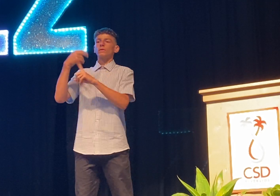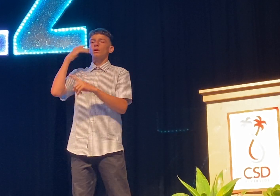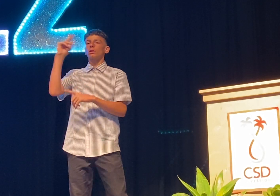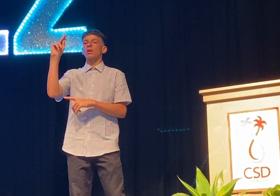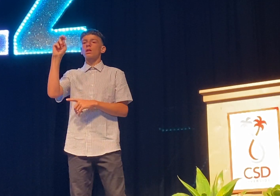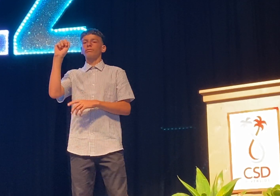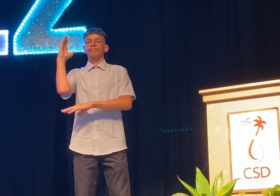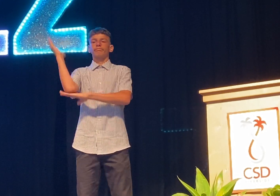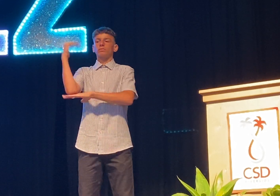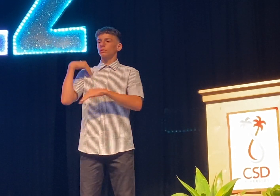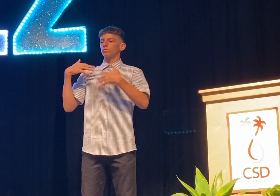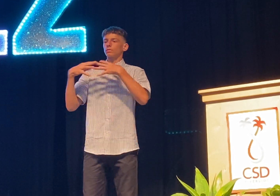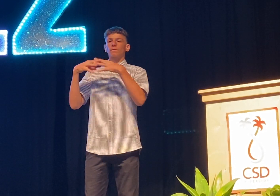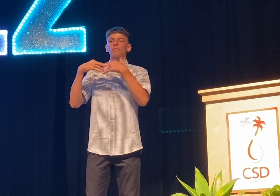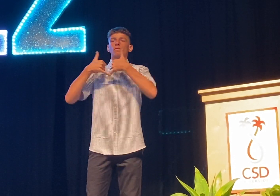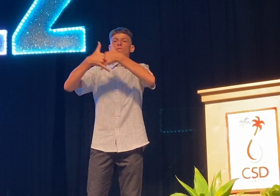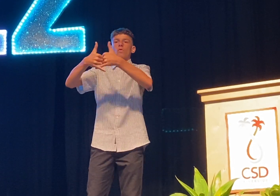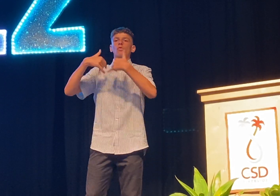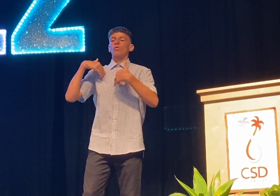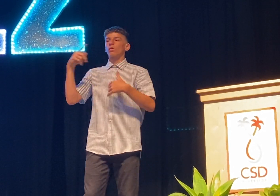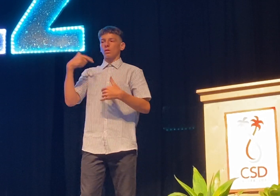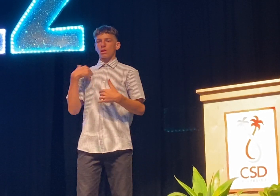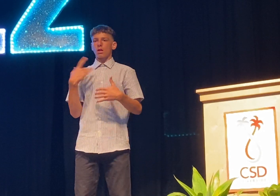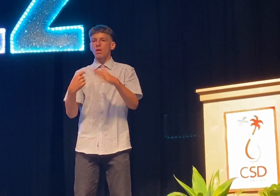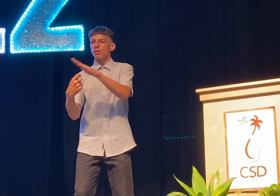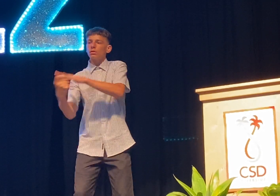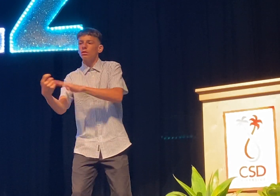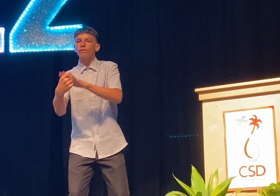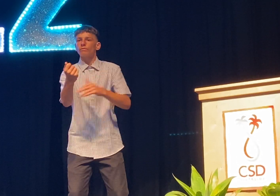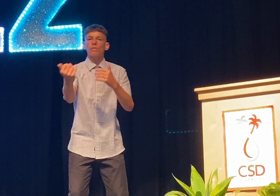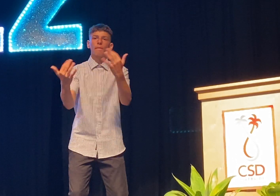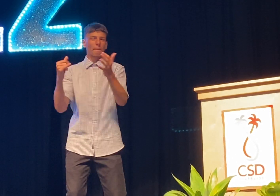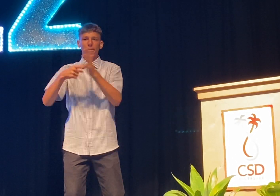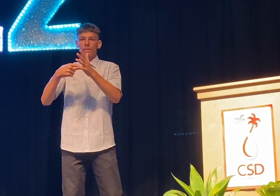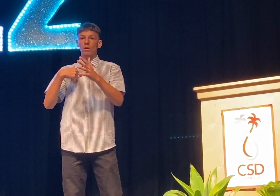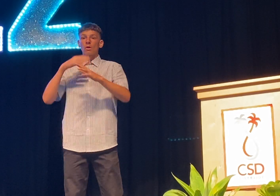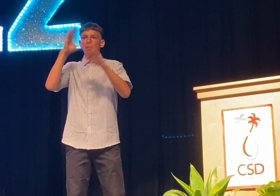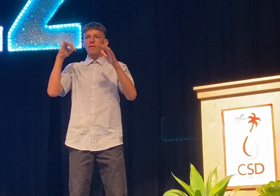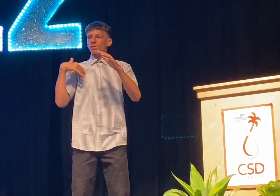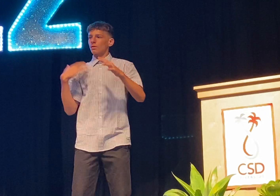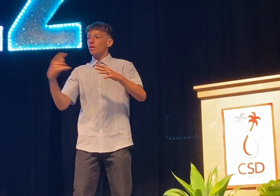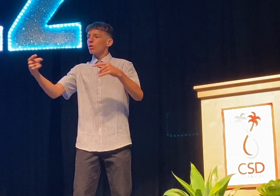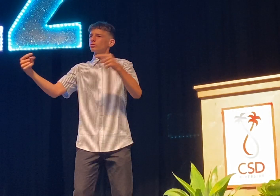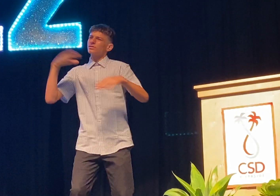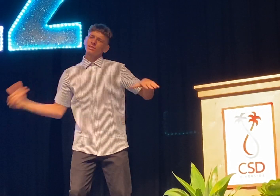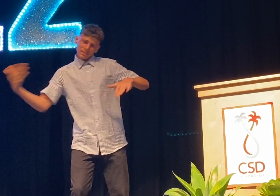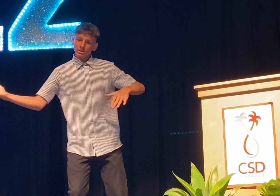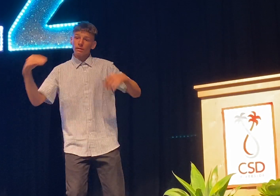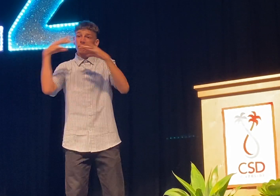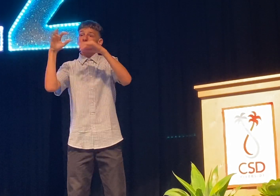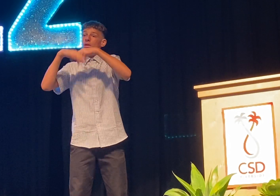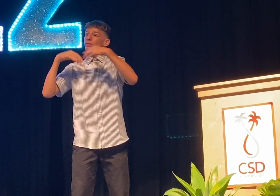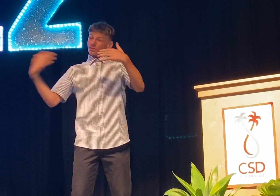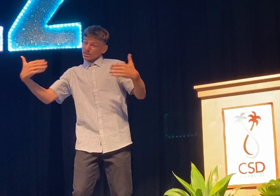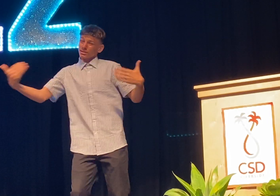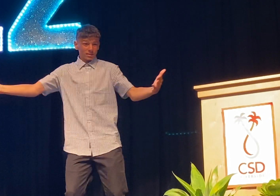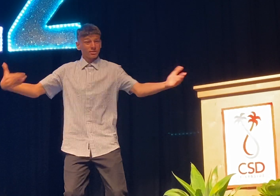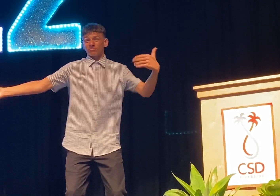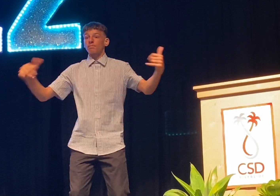freshman, it's going to be insane. We had a football awards ceremony and they're talking about lighting a match under someone to encourage